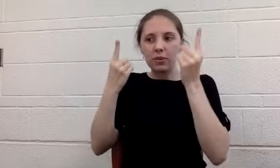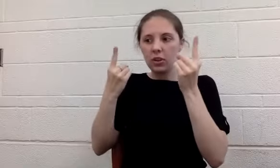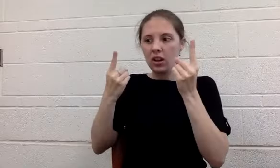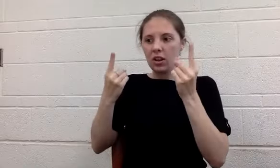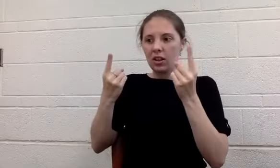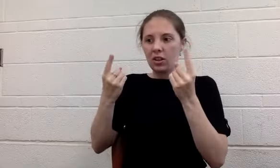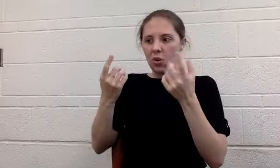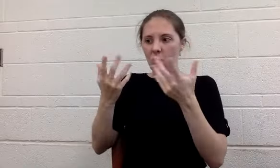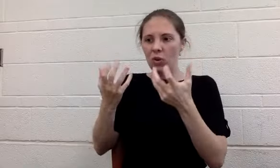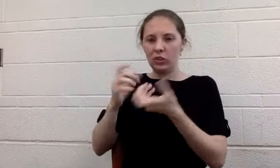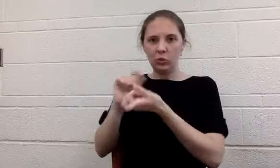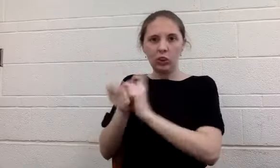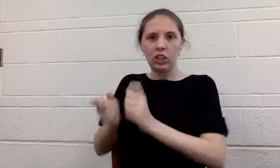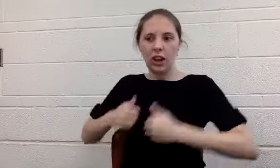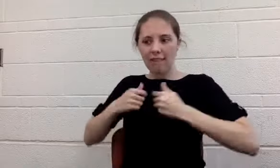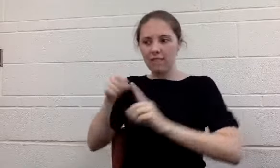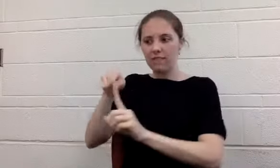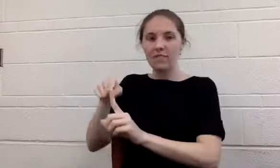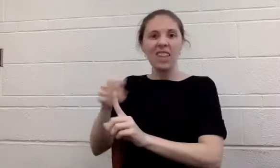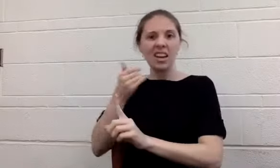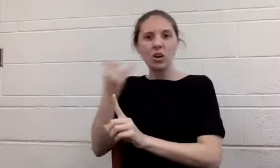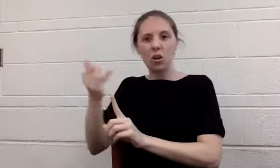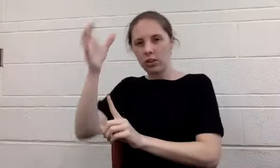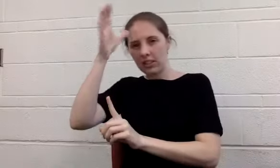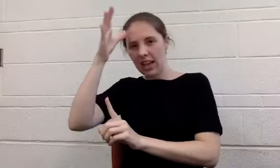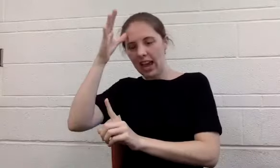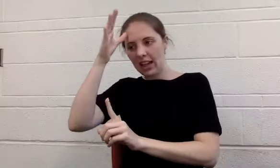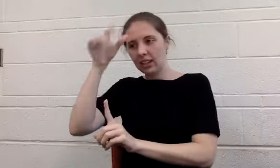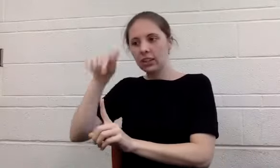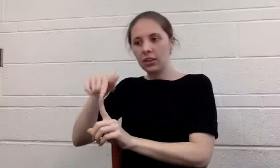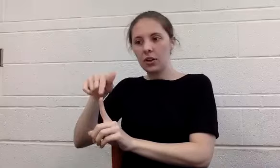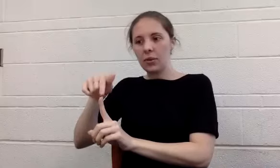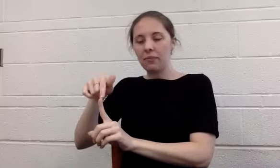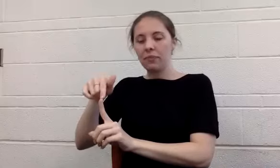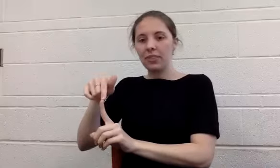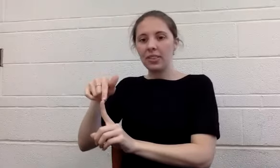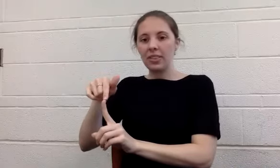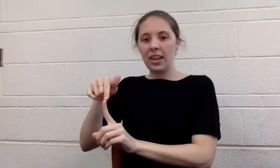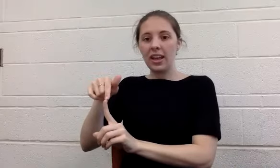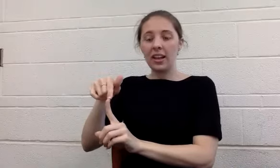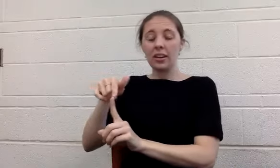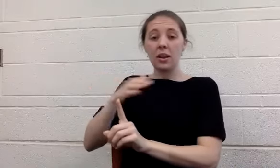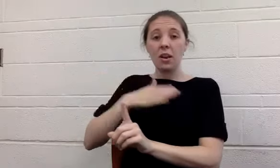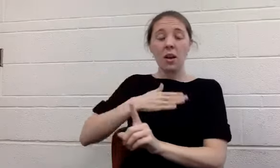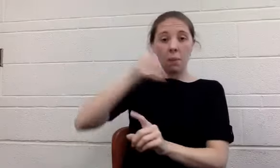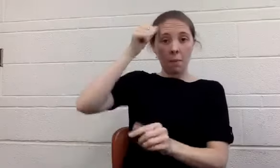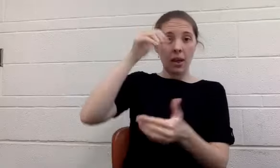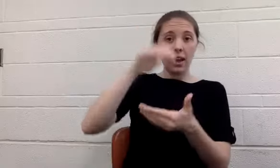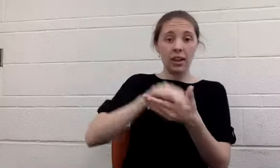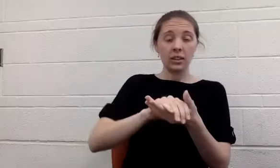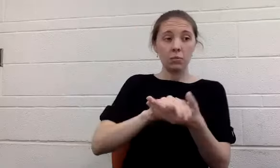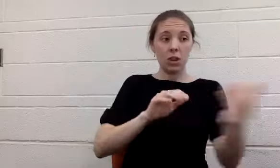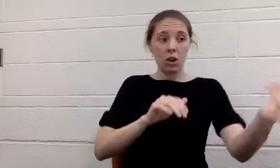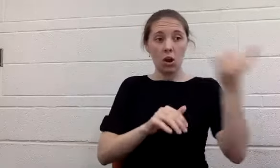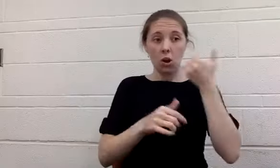keep practicing. And that's what Al-Anon is about. To me, it's about practice. Sometimes I'd handle it better than other days. Sometimes not so